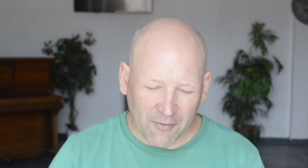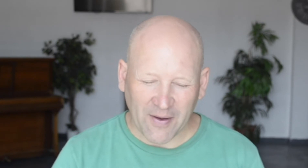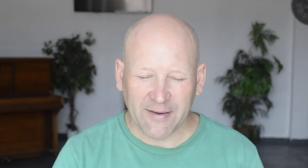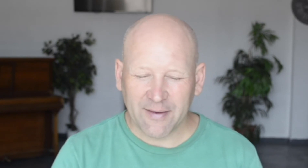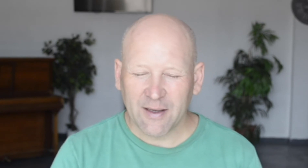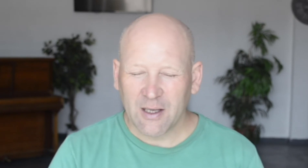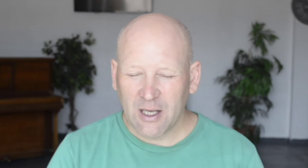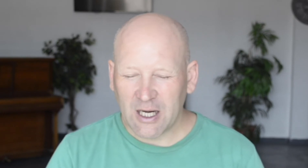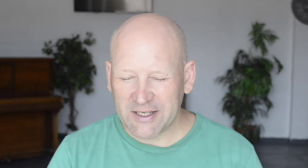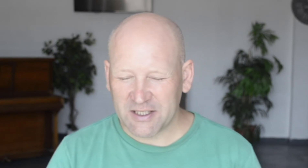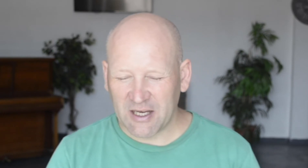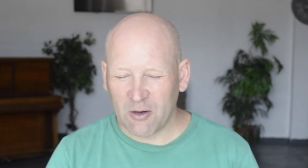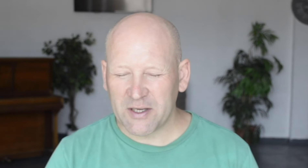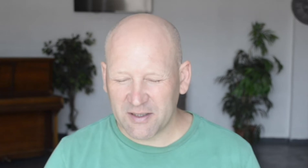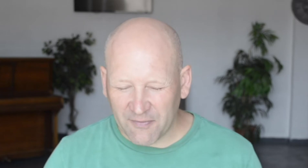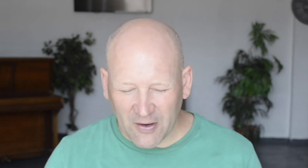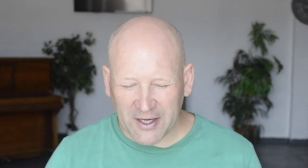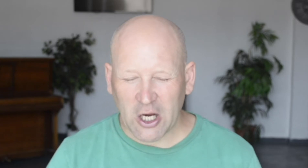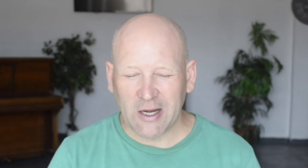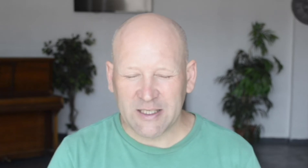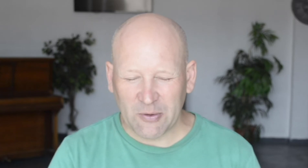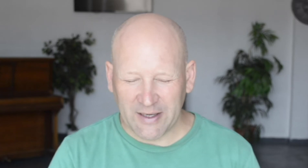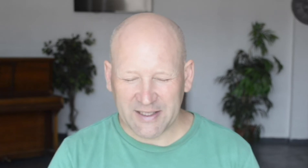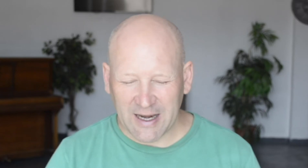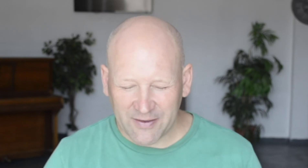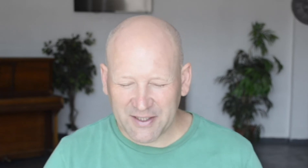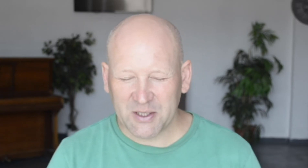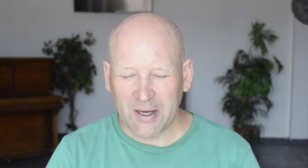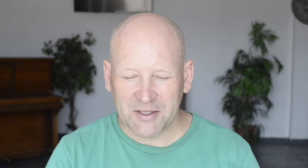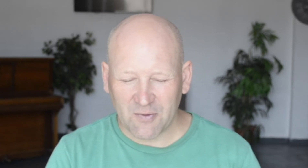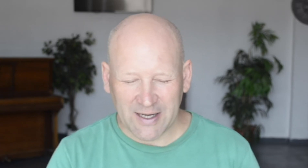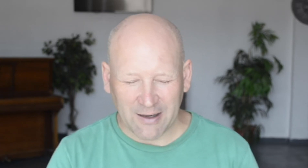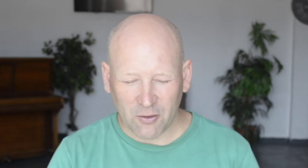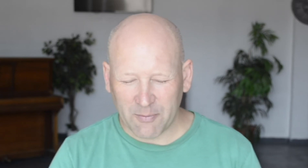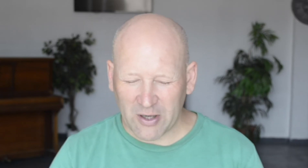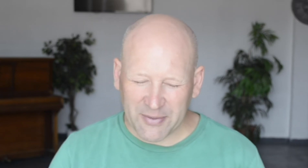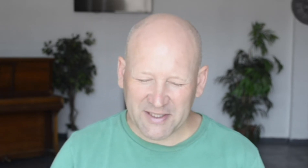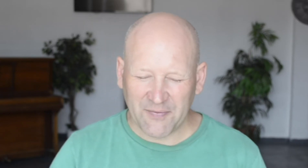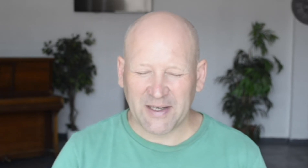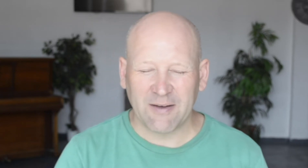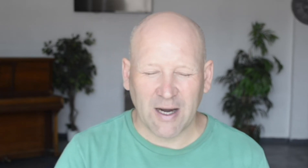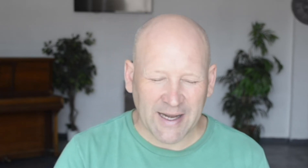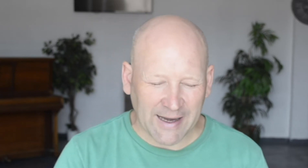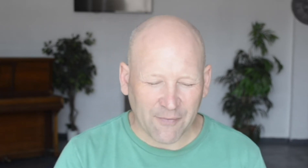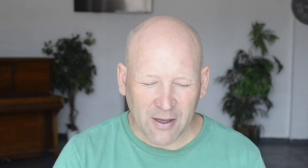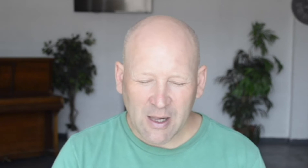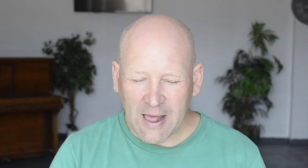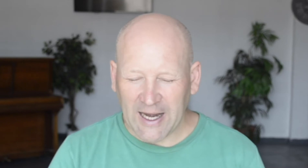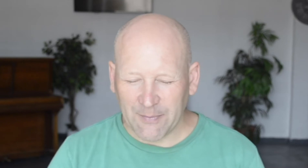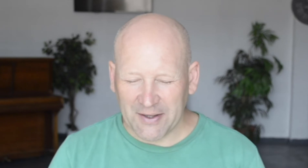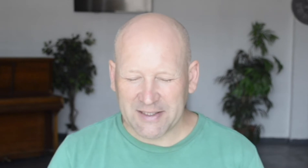to our faith. And we just invite you, Holy Spirit, into every situation right now, Lord. I pray specifically right now